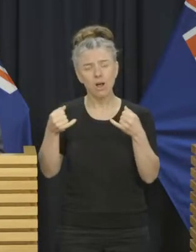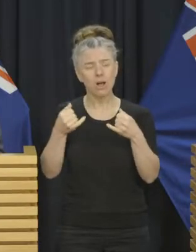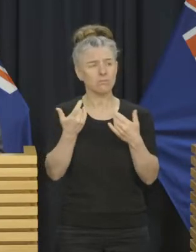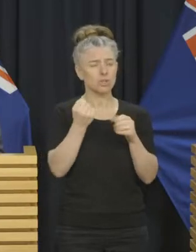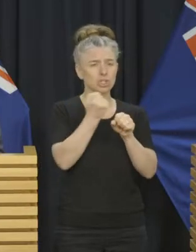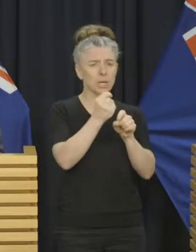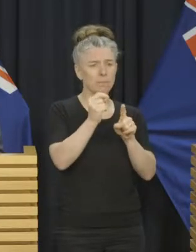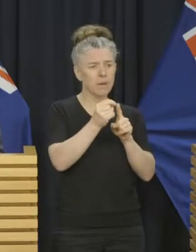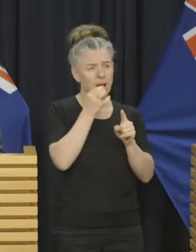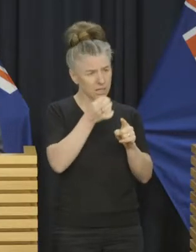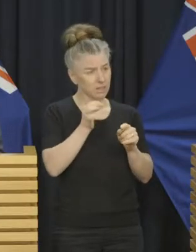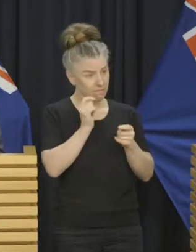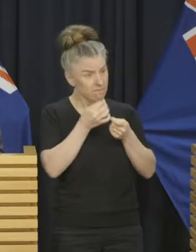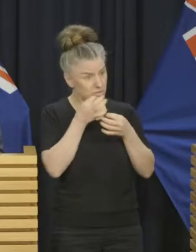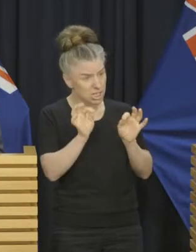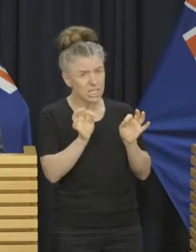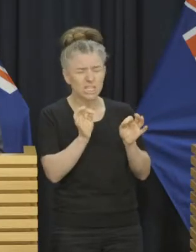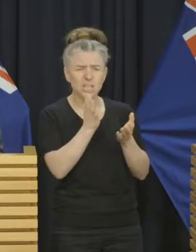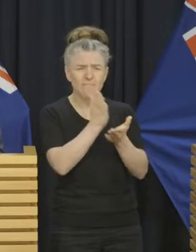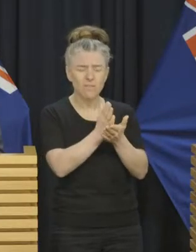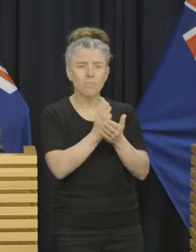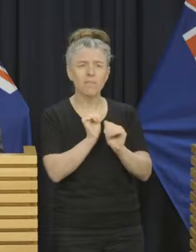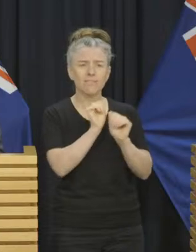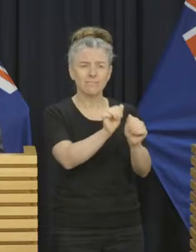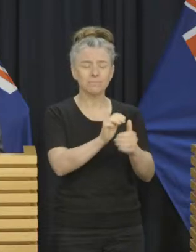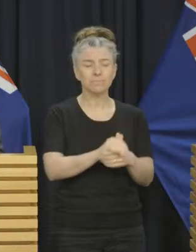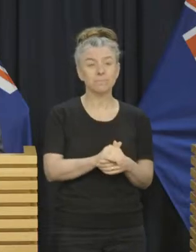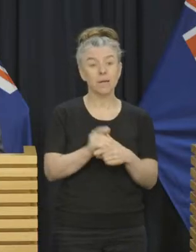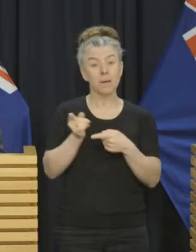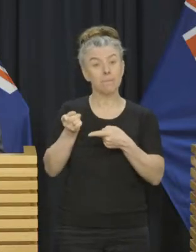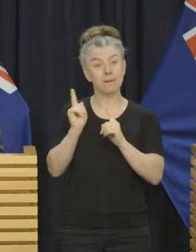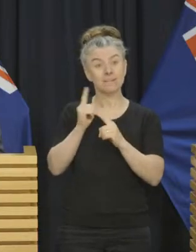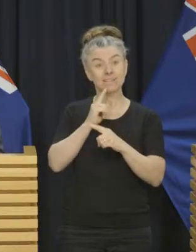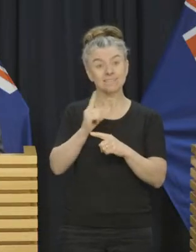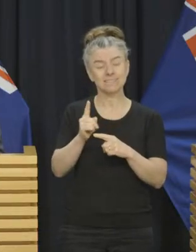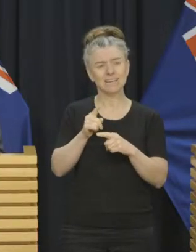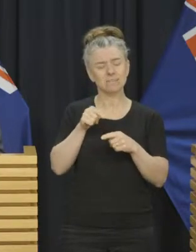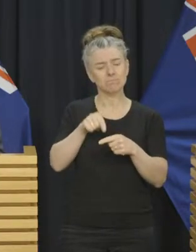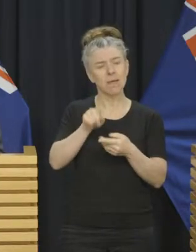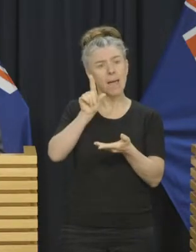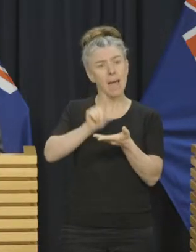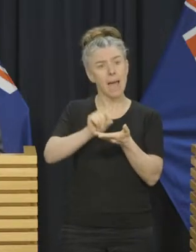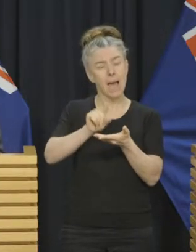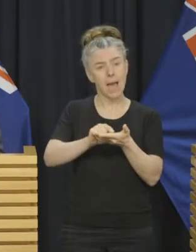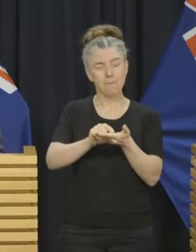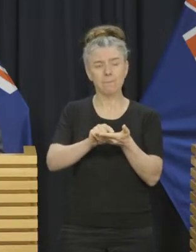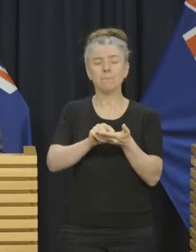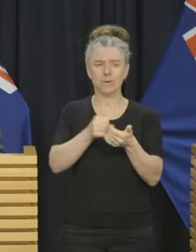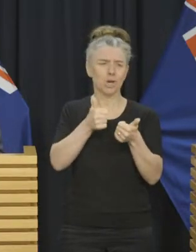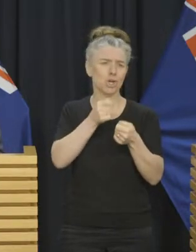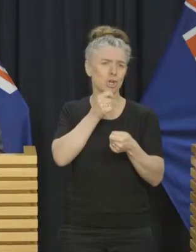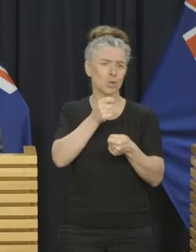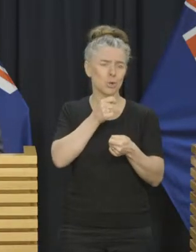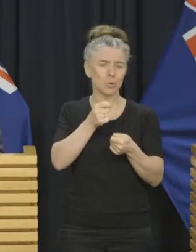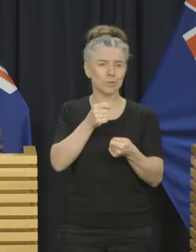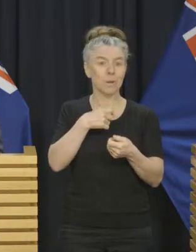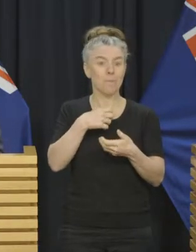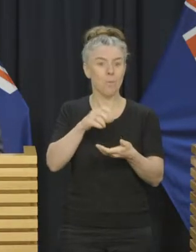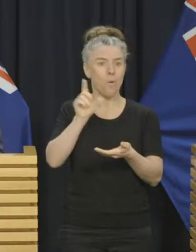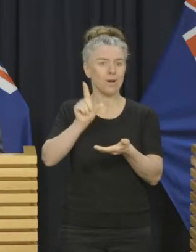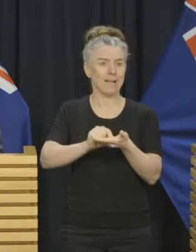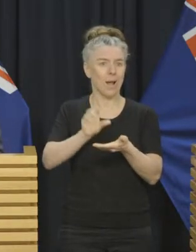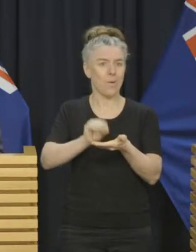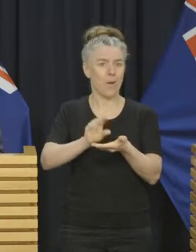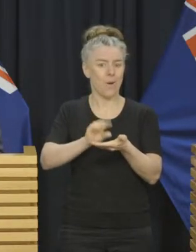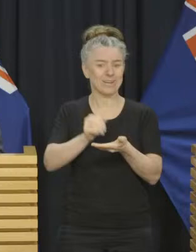GP. Just to follow on from the Minister's opening comments about the COVID Tracer app, great to see that increase in registrations yesterday.